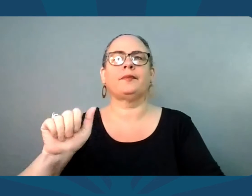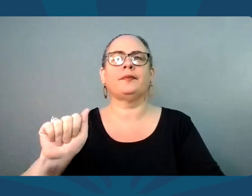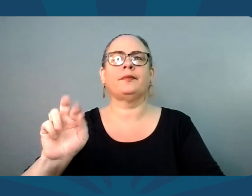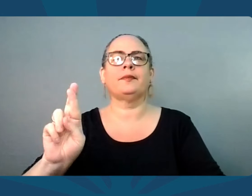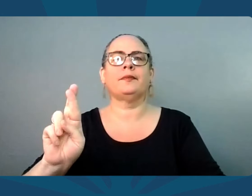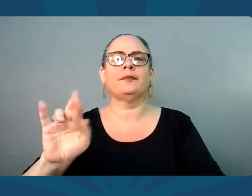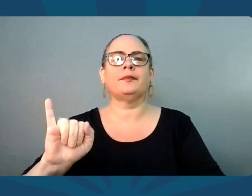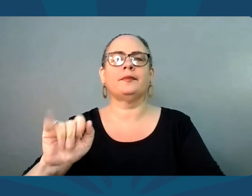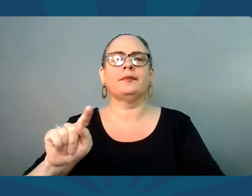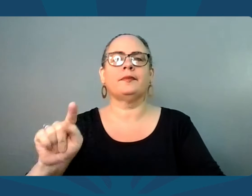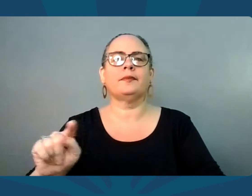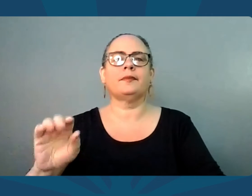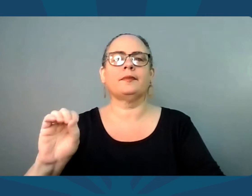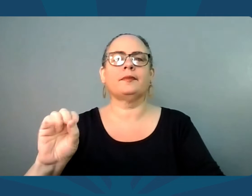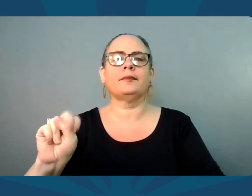hop, 4,